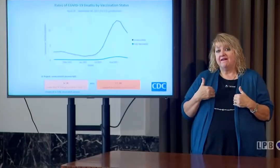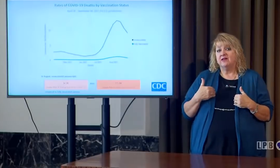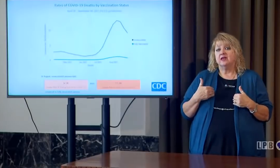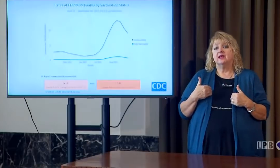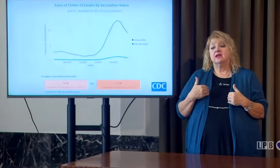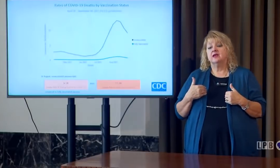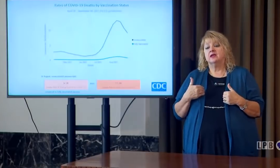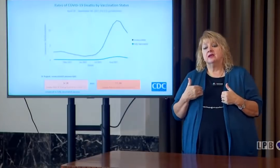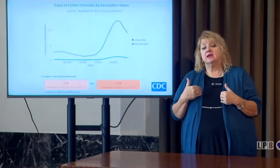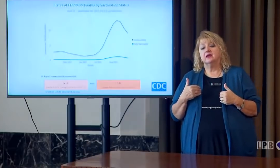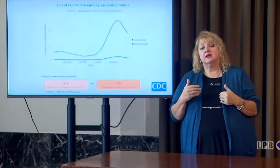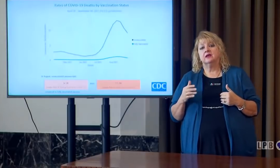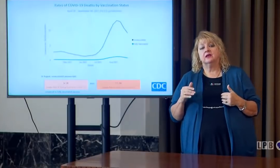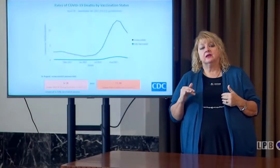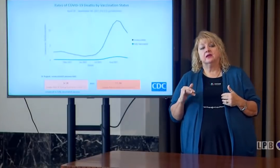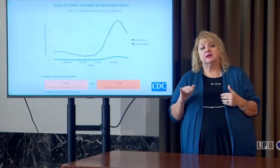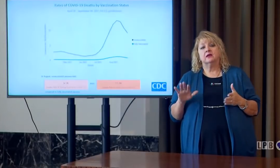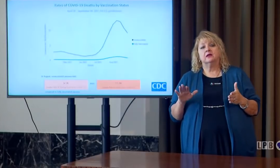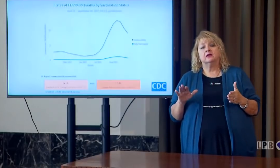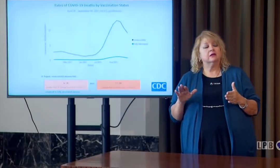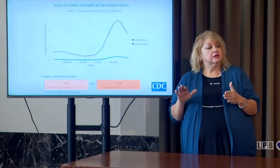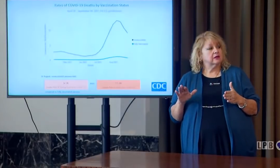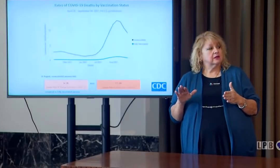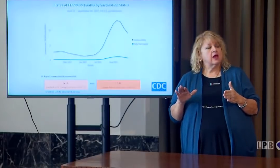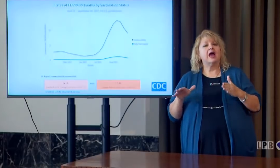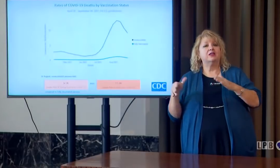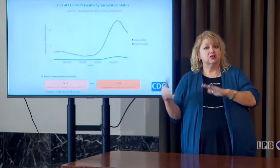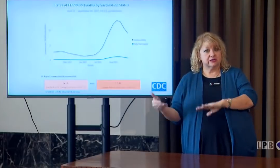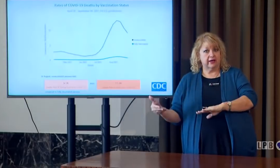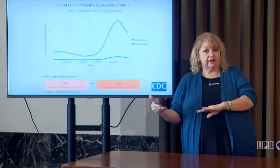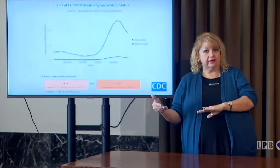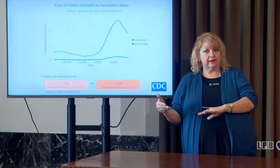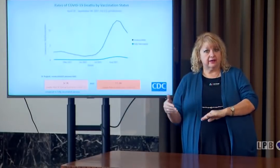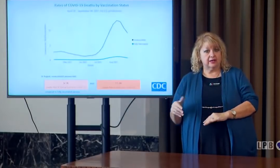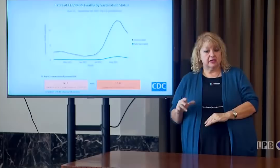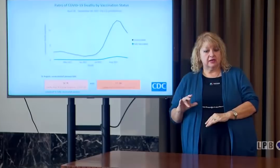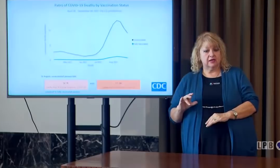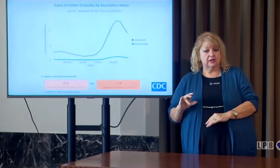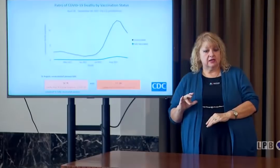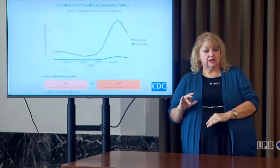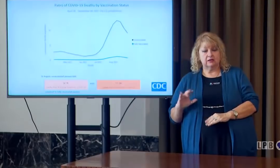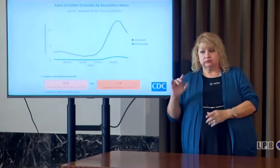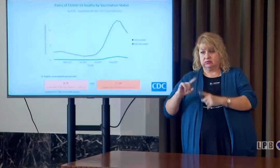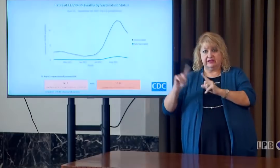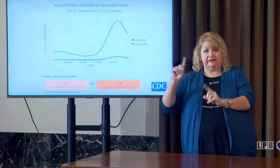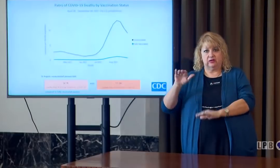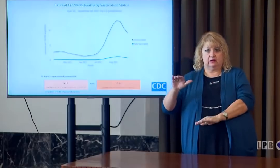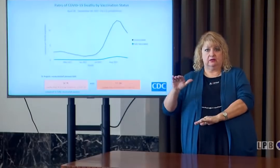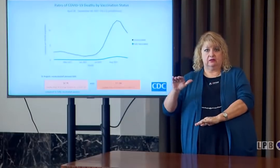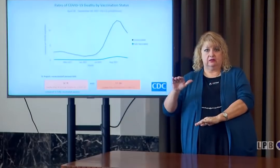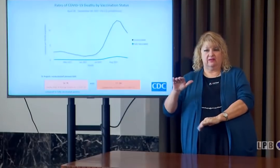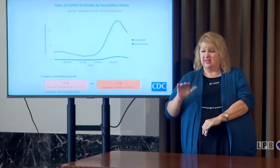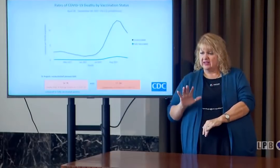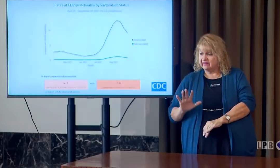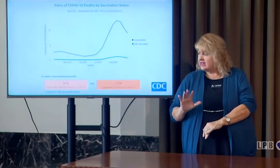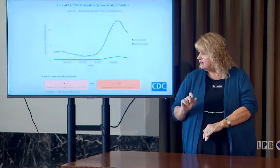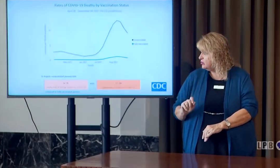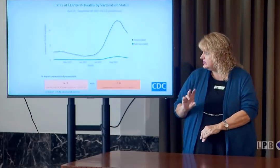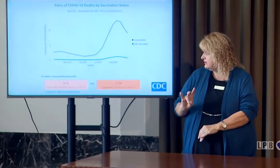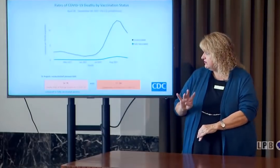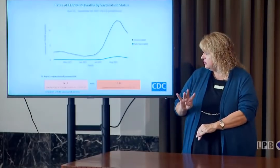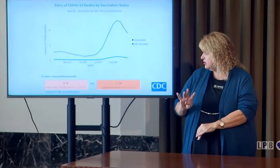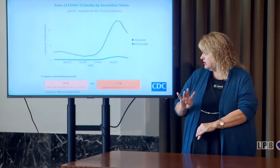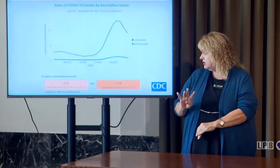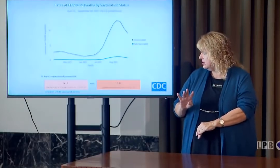just 0.74 per 100,000 individuals. It's pretty stark, the